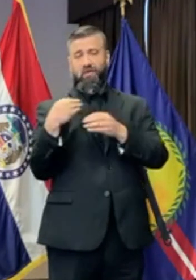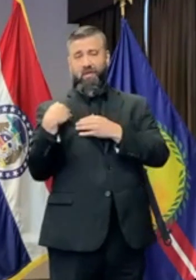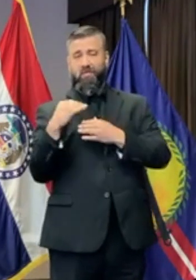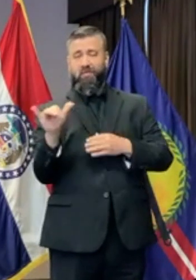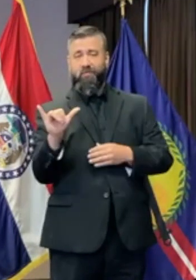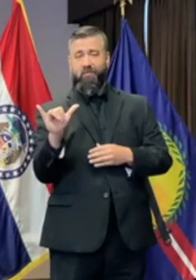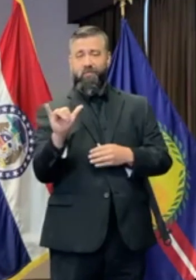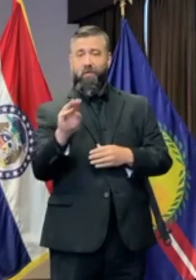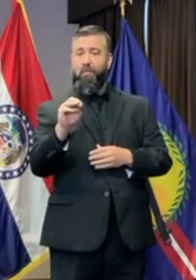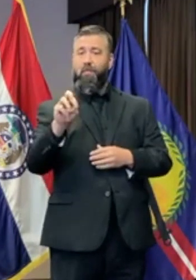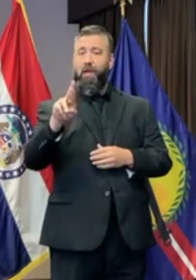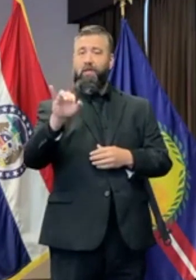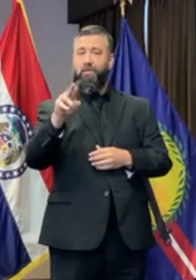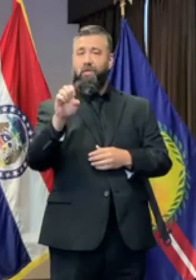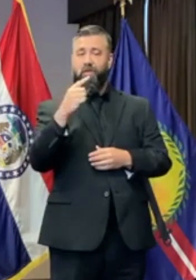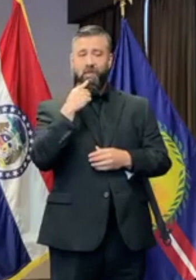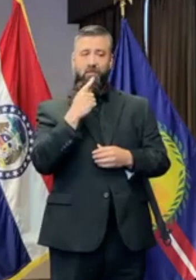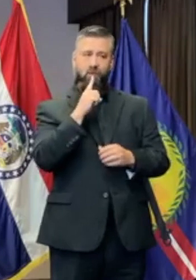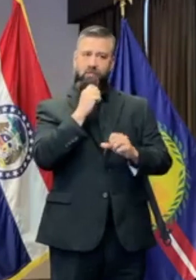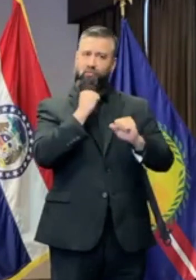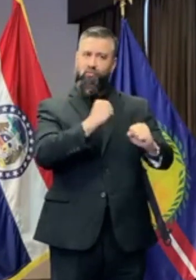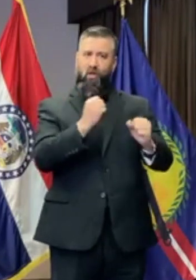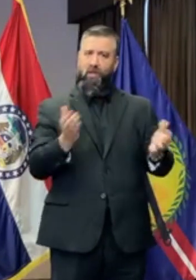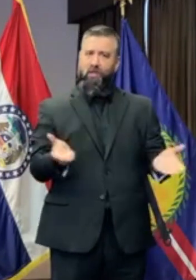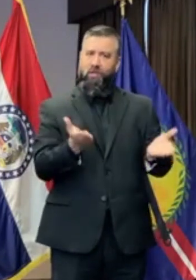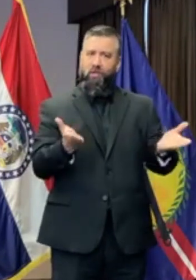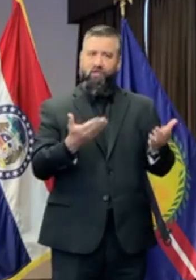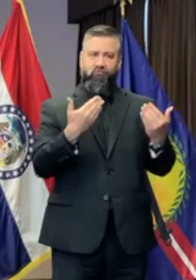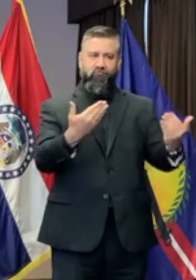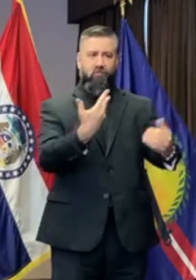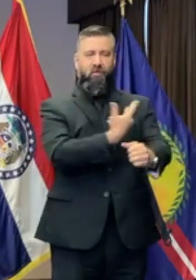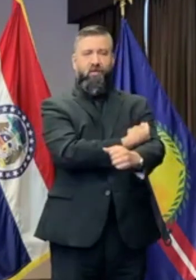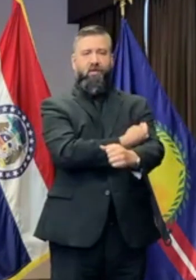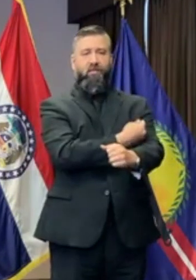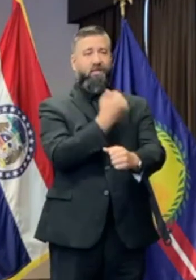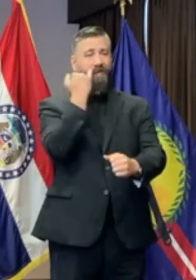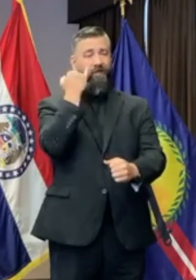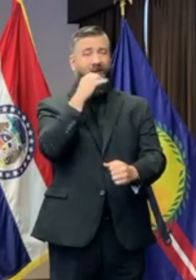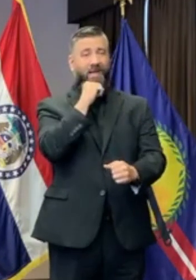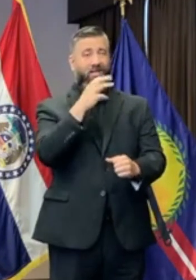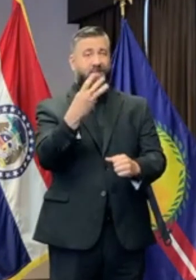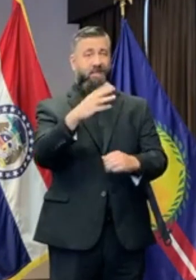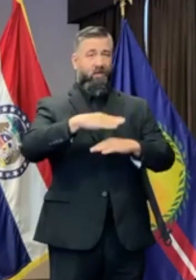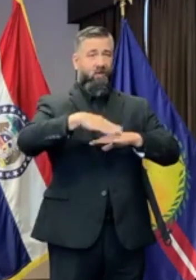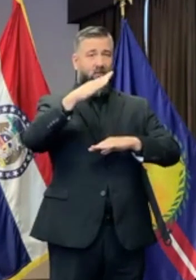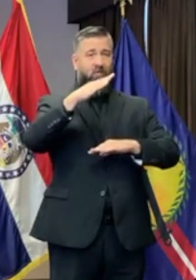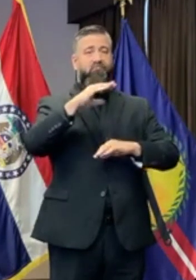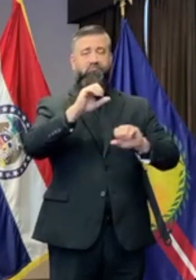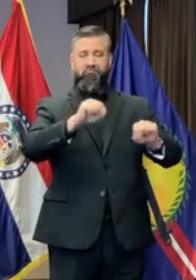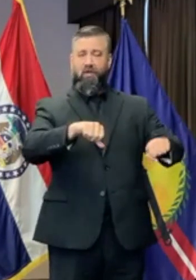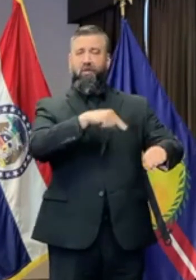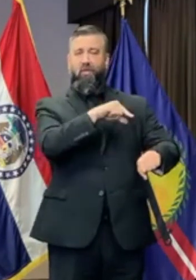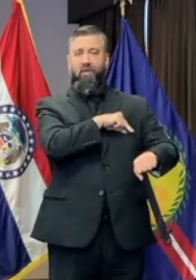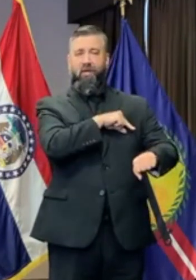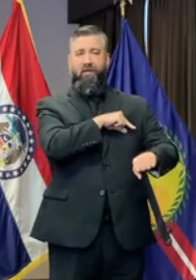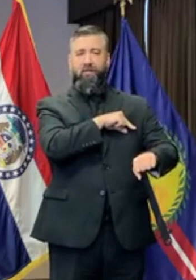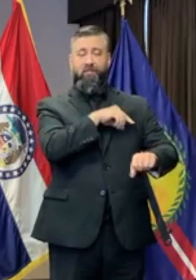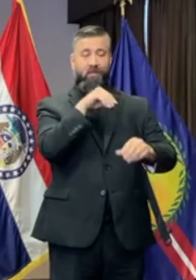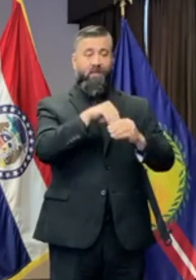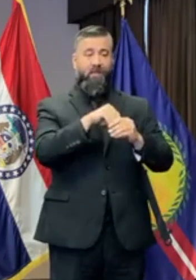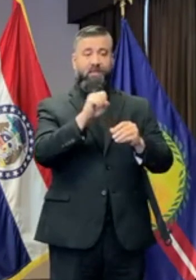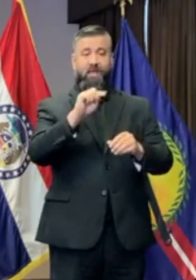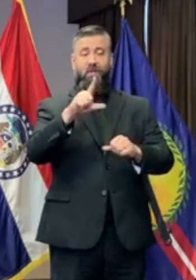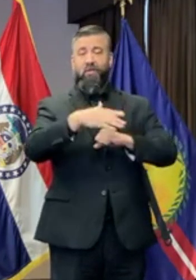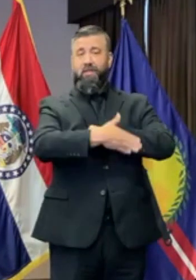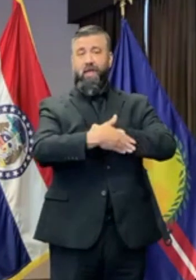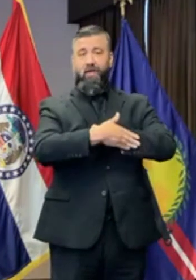we strongly encourage you to get vaccinated. Anyone 16 or older is eligible. In St. Louis County, you can find a list of